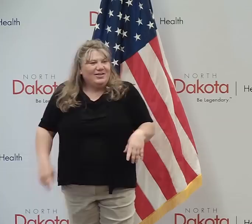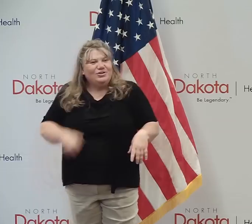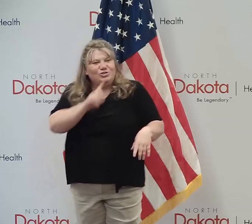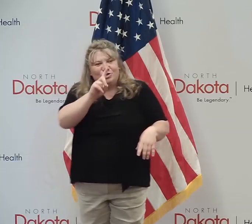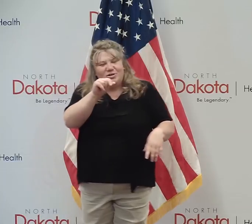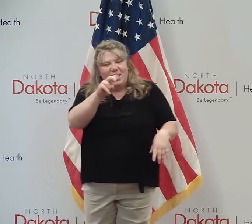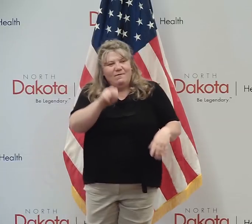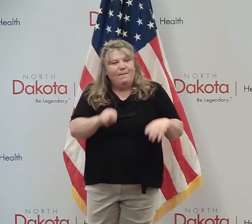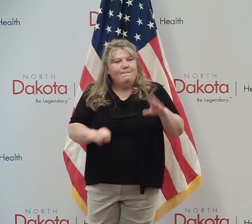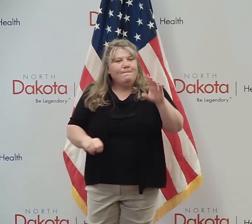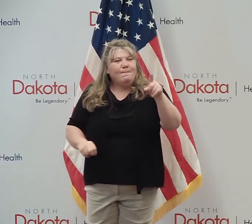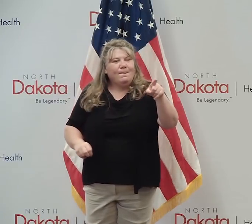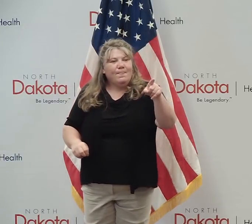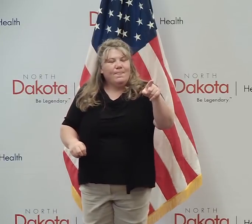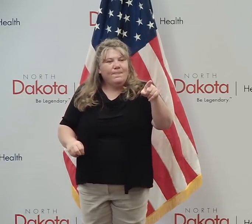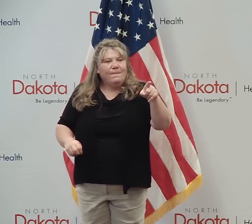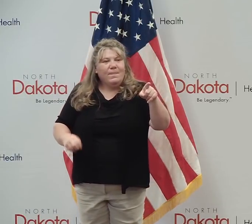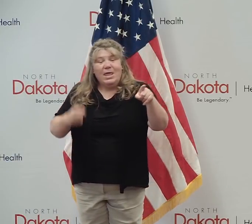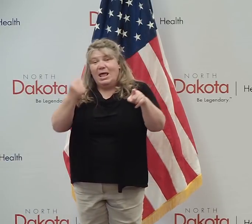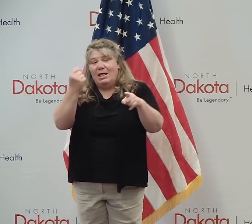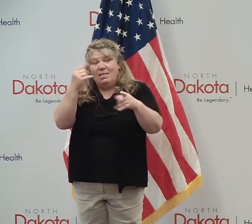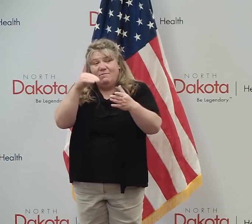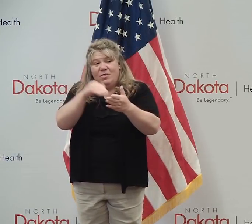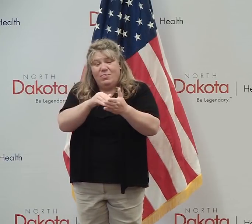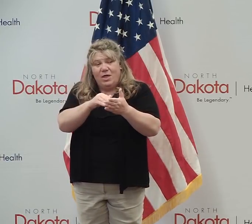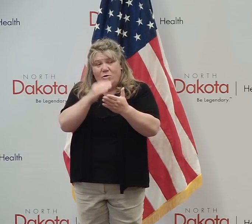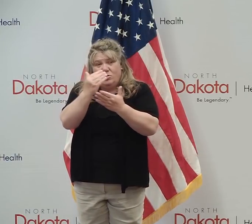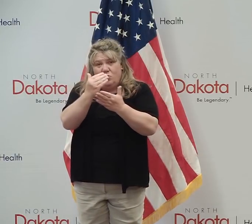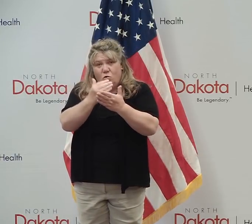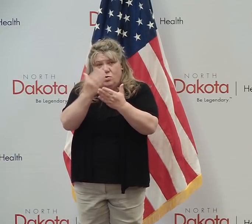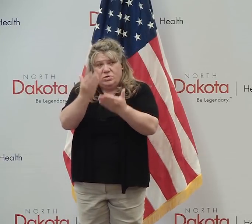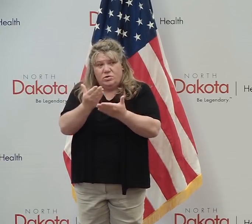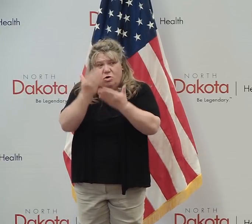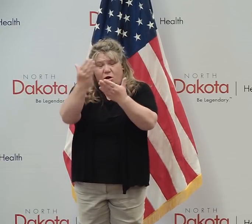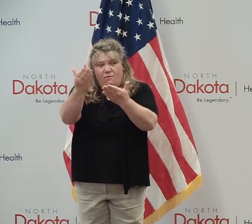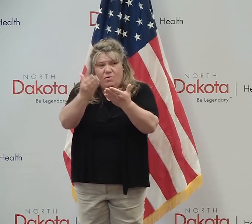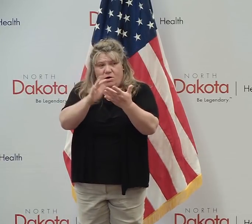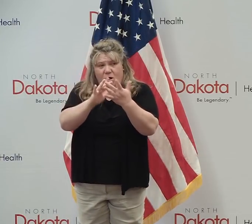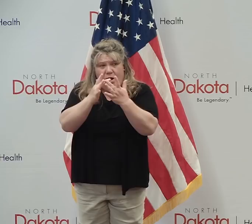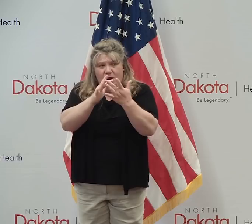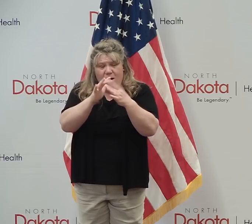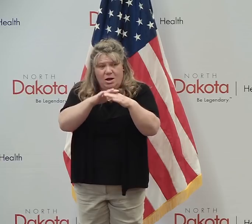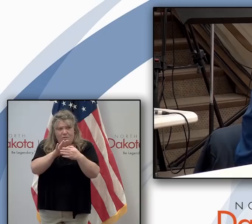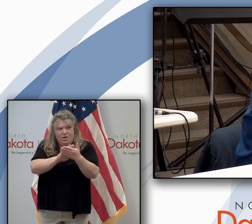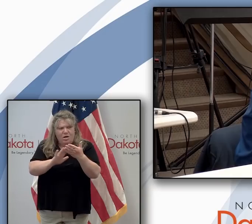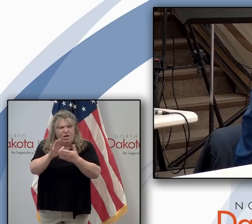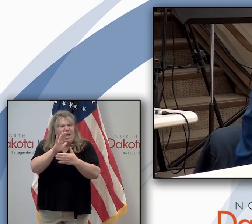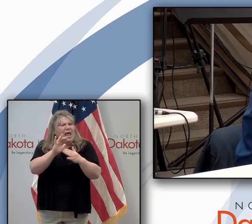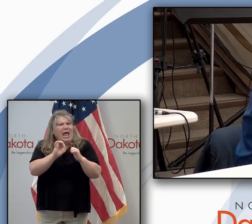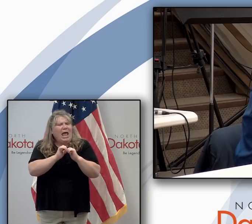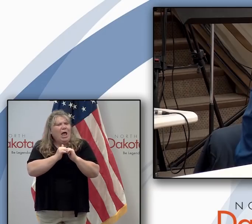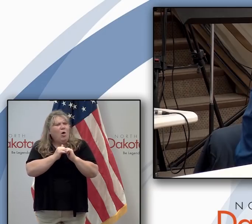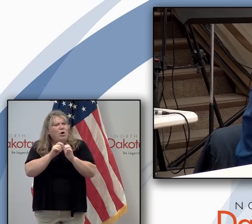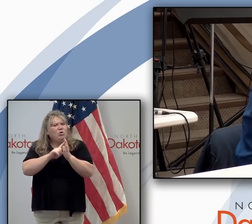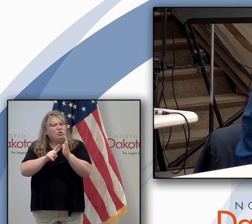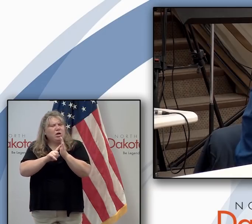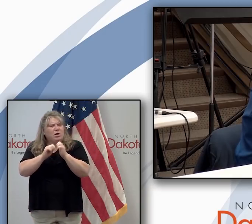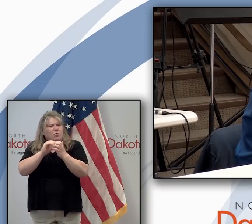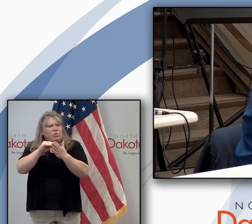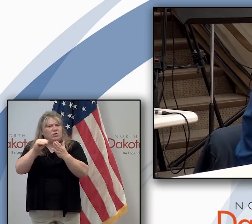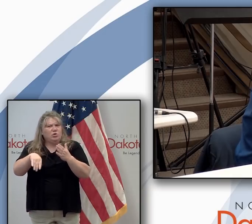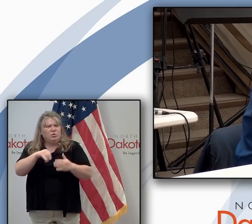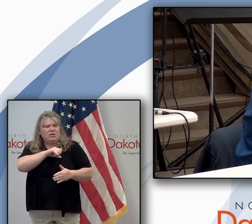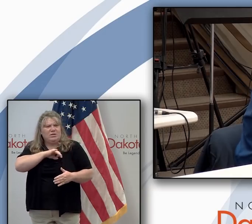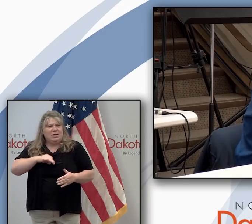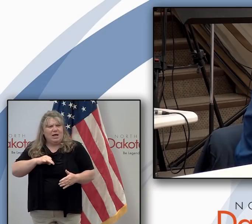Sure, Dave. All right. 11,000 courses were offered online, approximately, correct? How are you doing follow-up with students and with